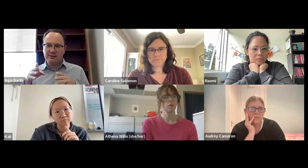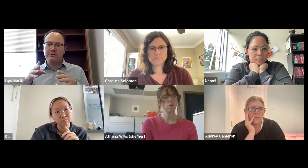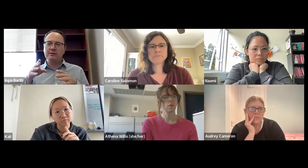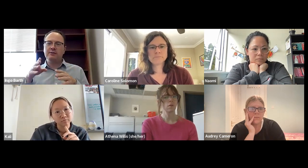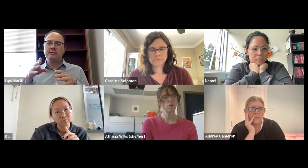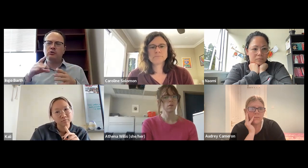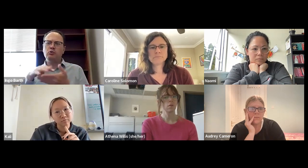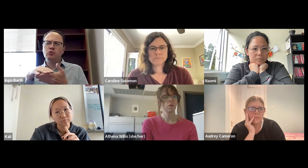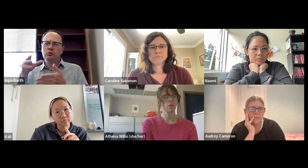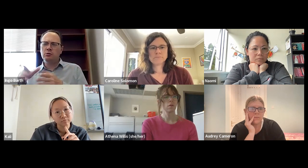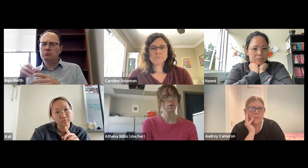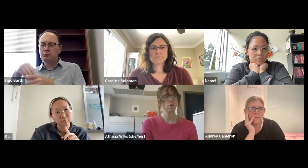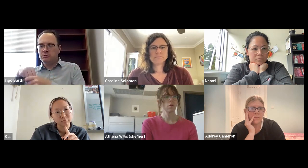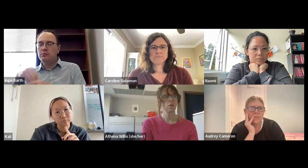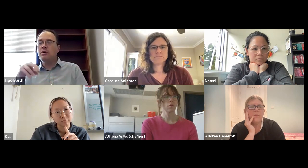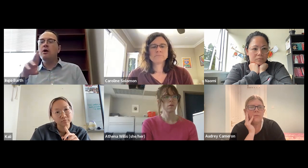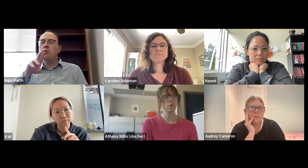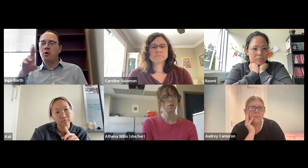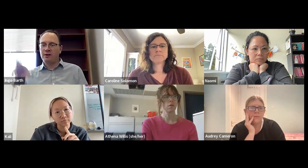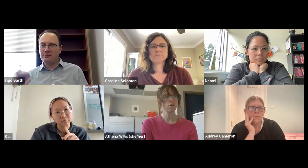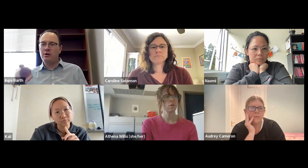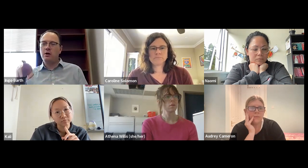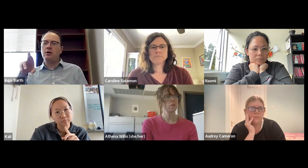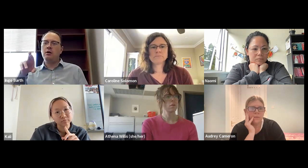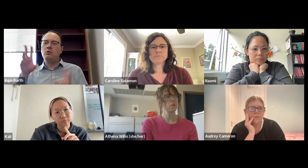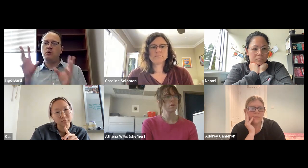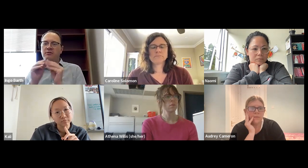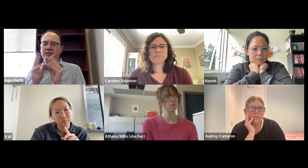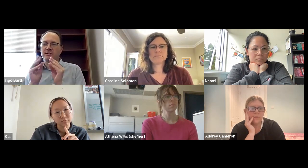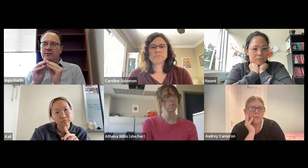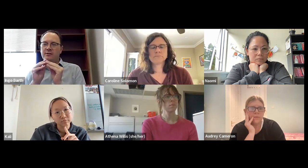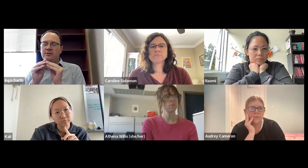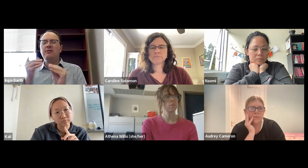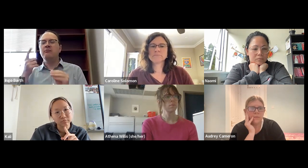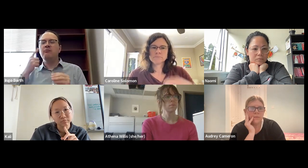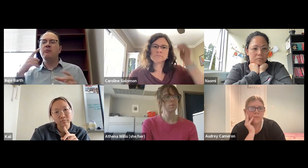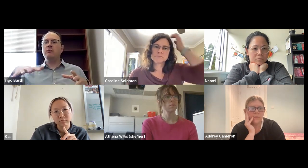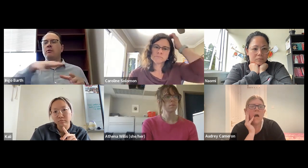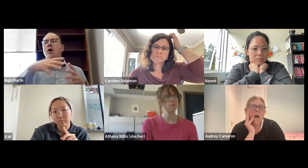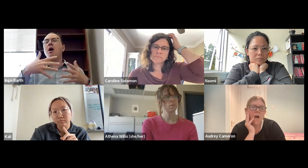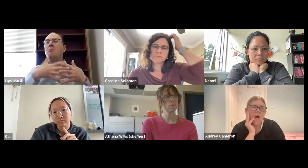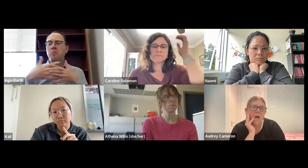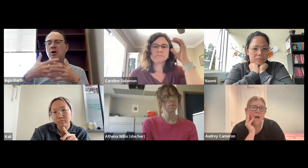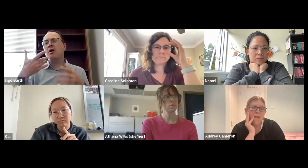deaf scientist who's a student in Rochester or students in Rochester that will come